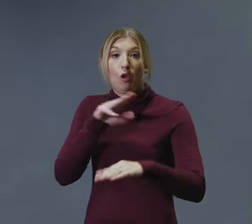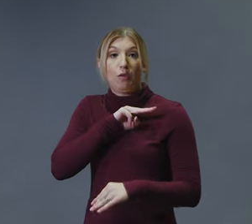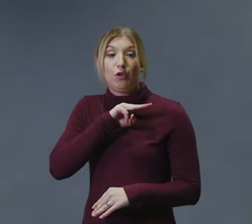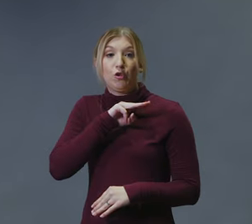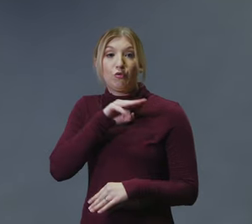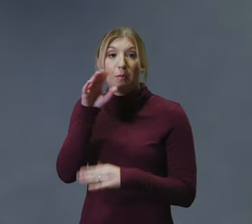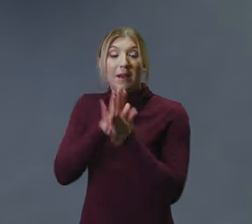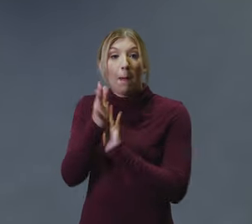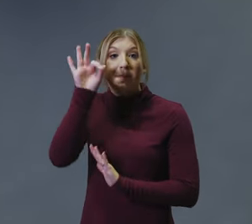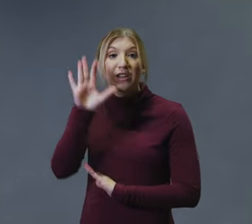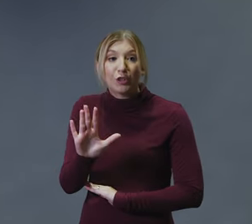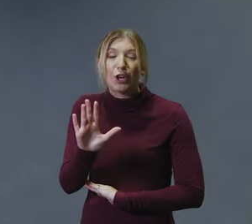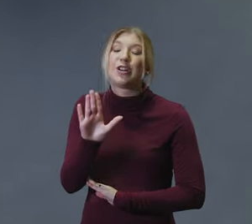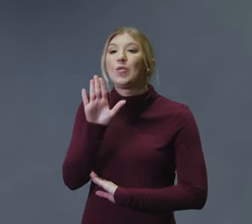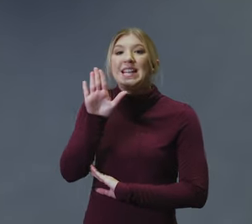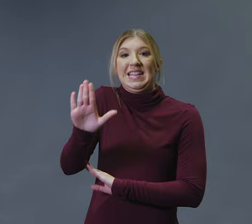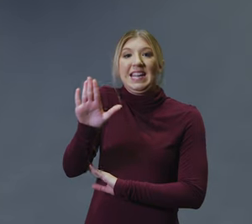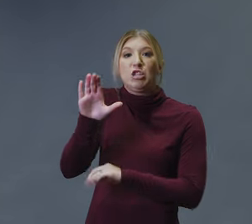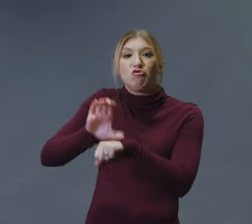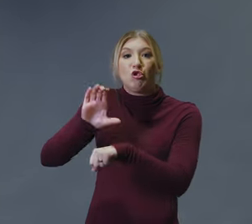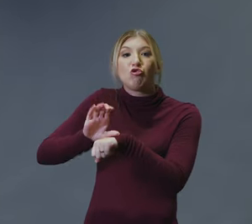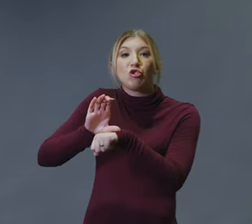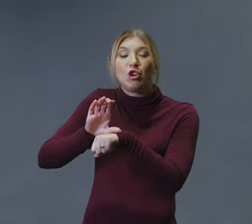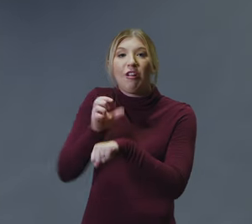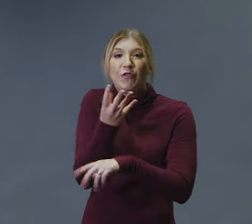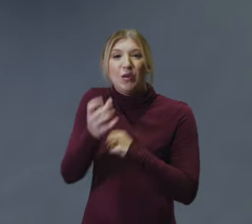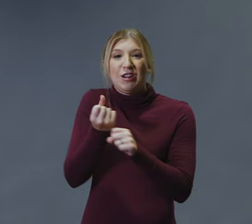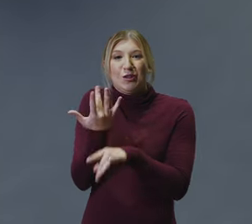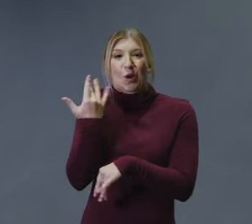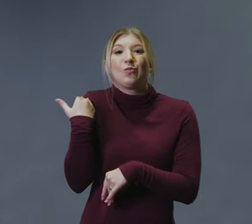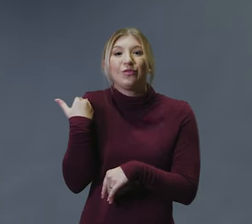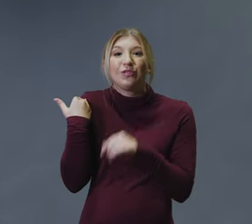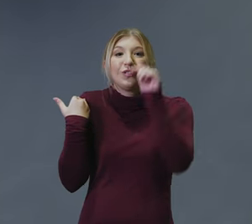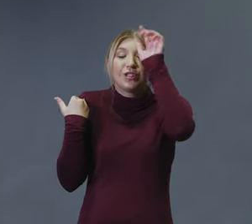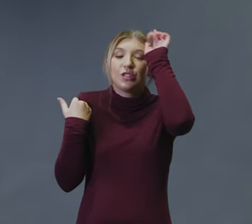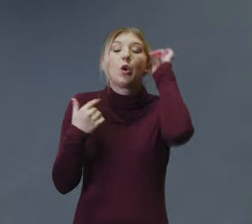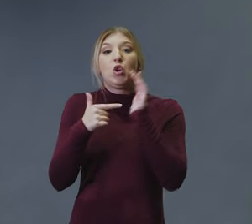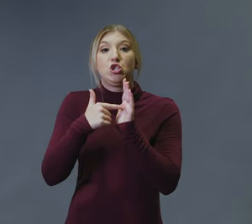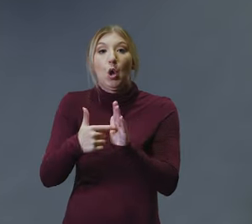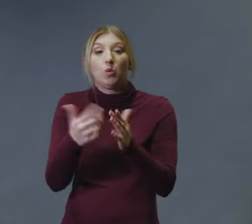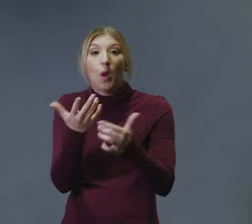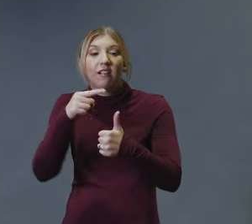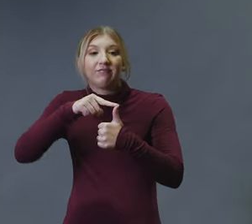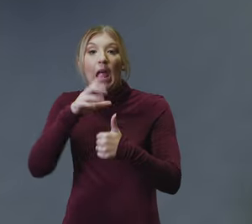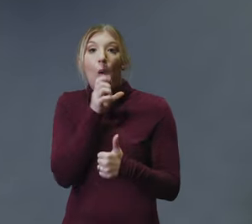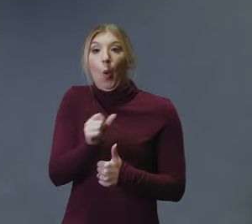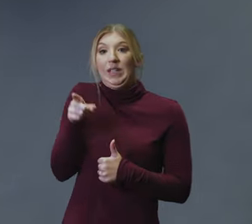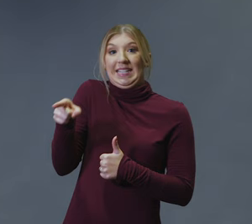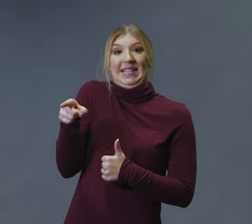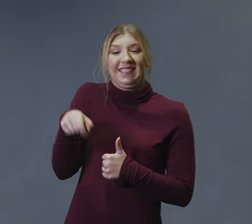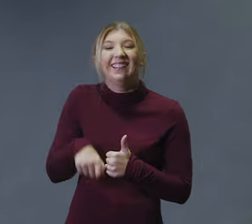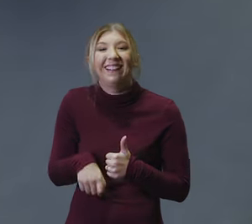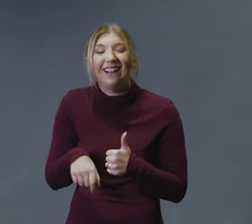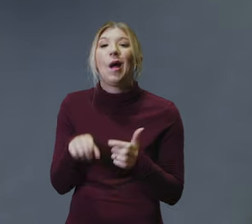actually at Josh's church several years ago. And so that just shows, number one, how old he is,